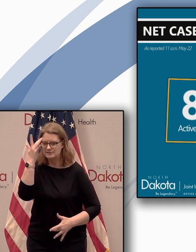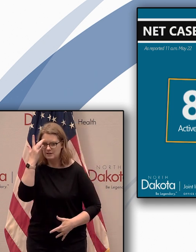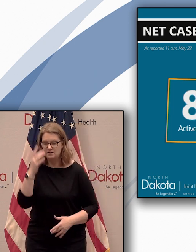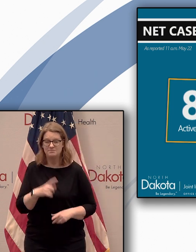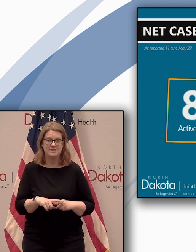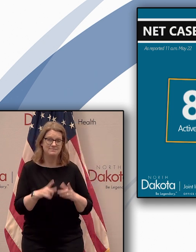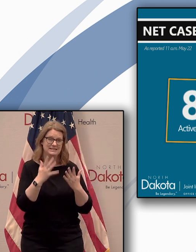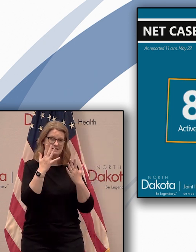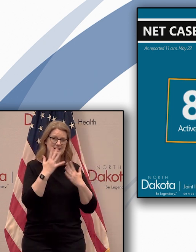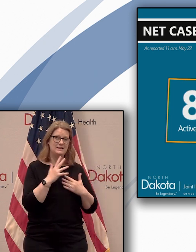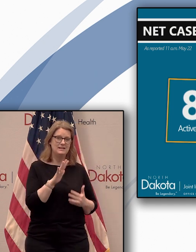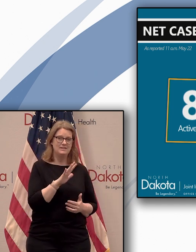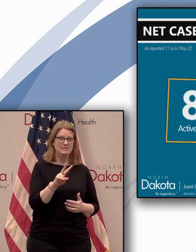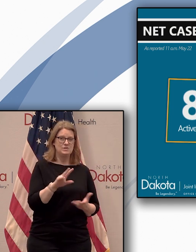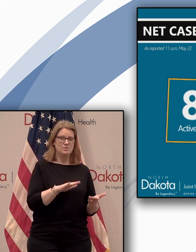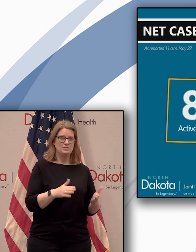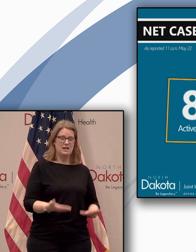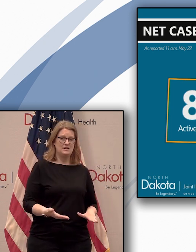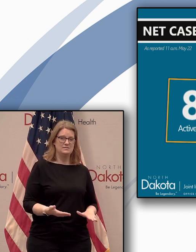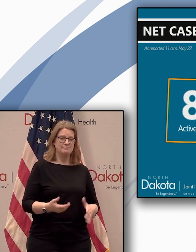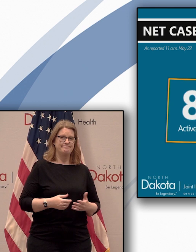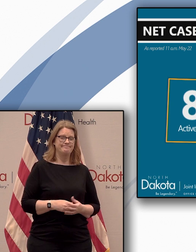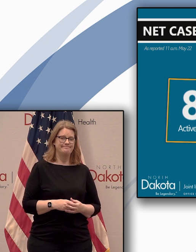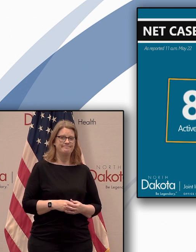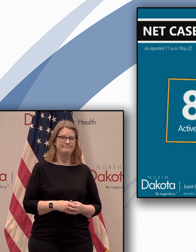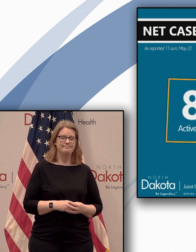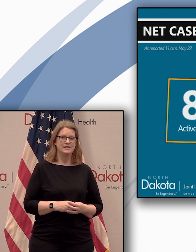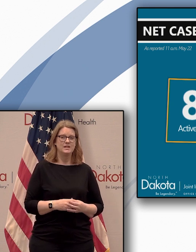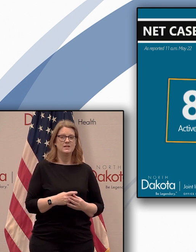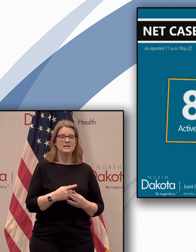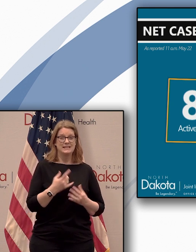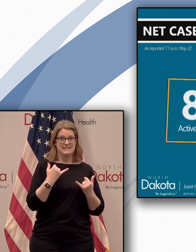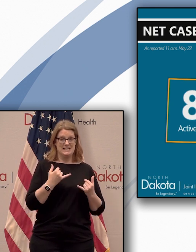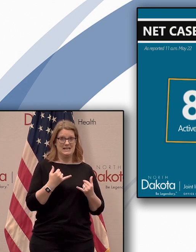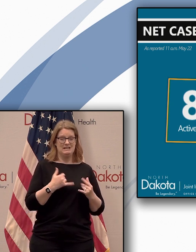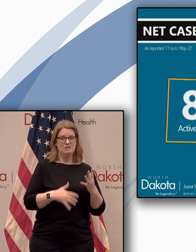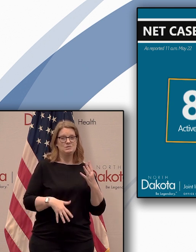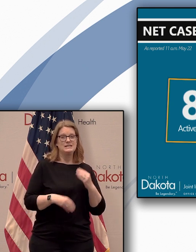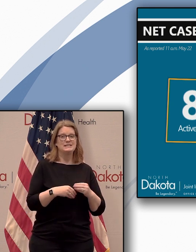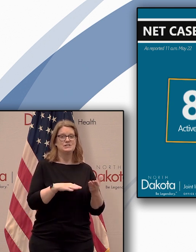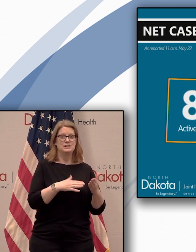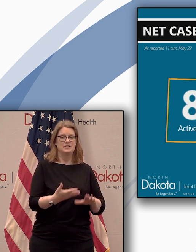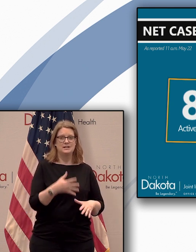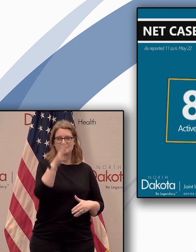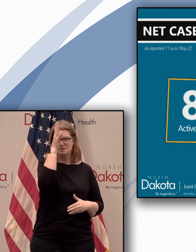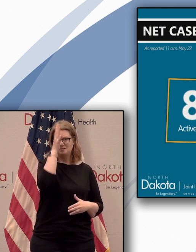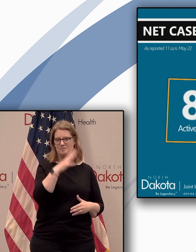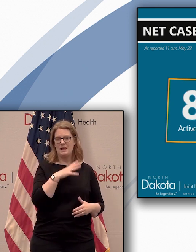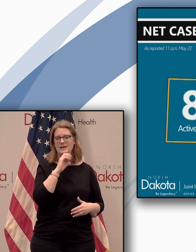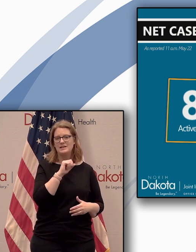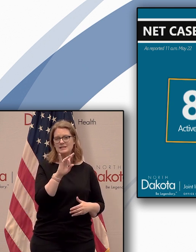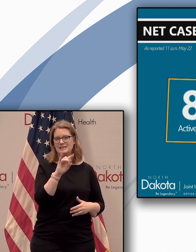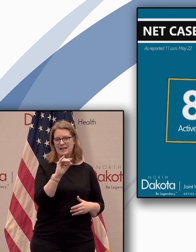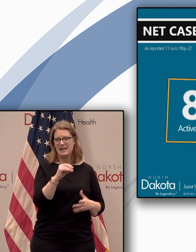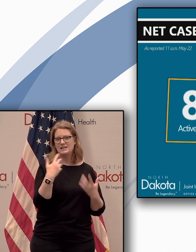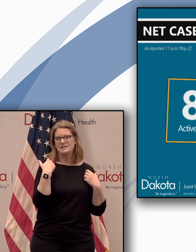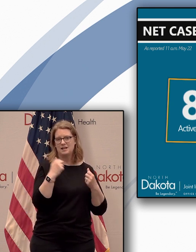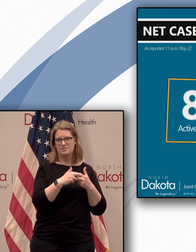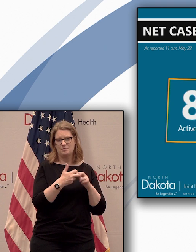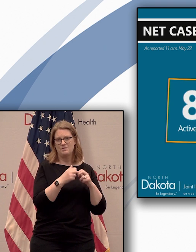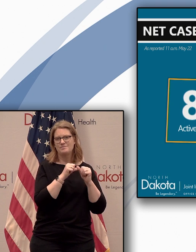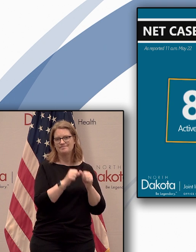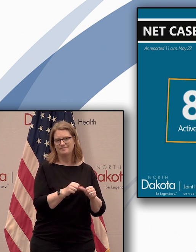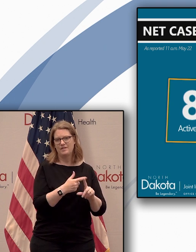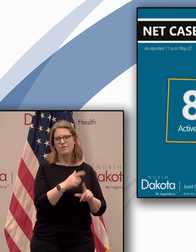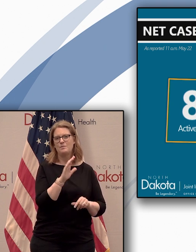been 52 deaths, including one additional death, a man in his 80s with underlying health conditions from